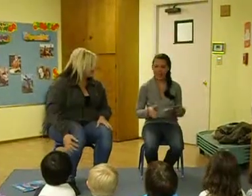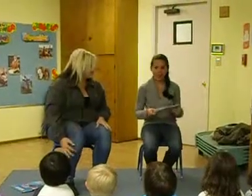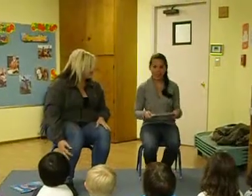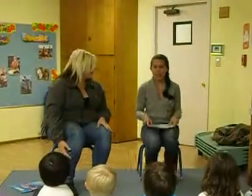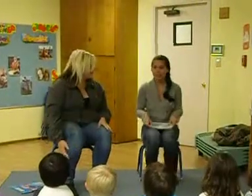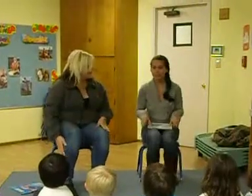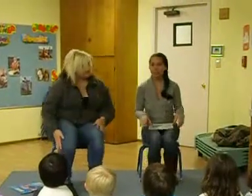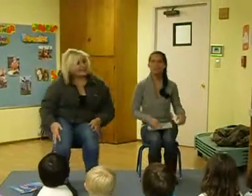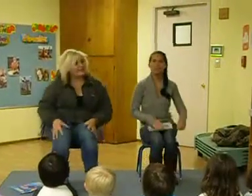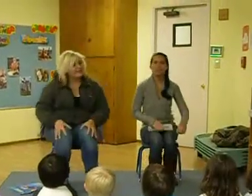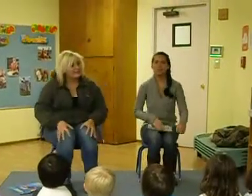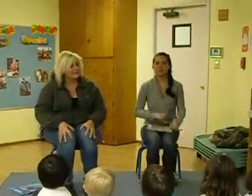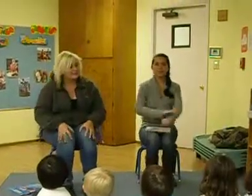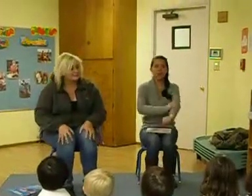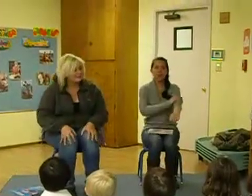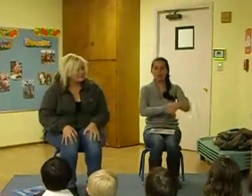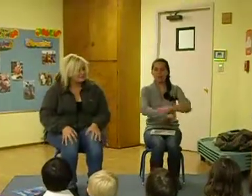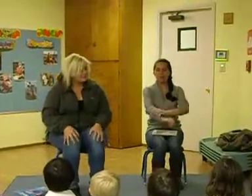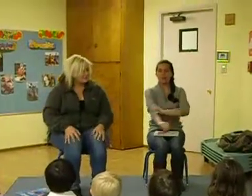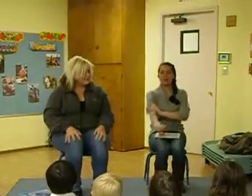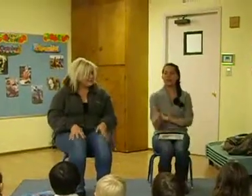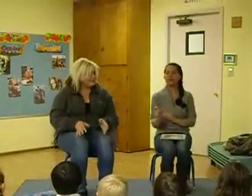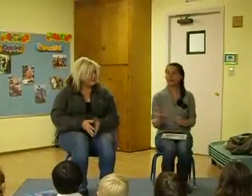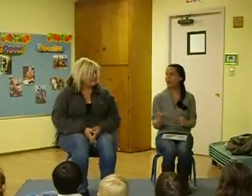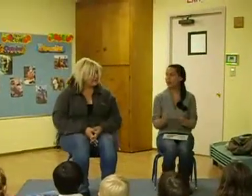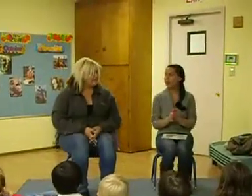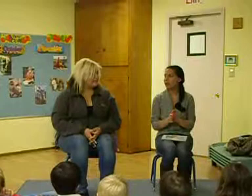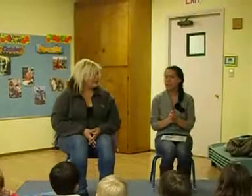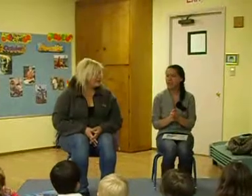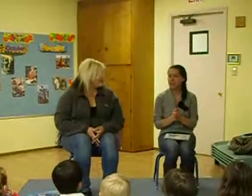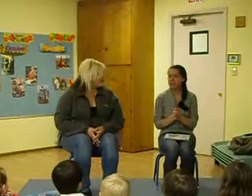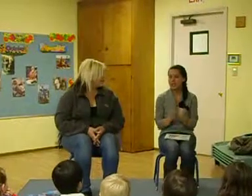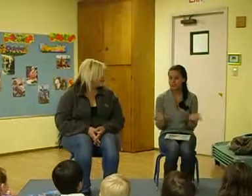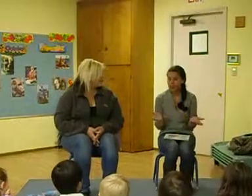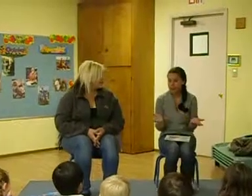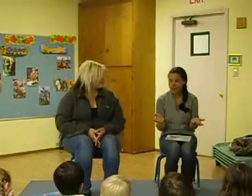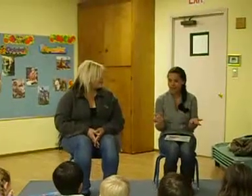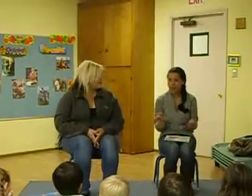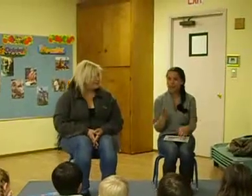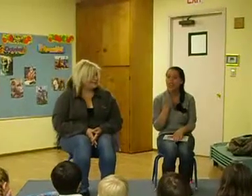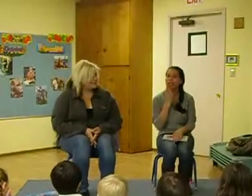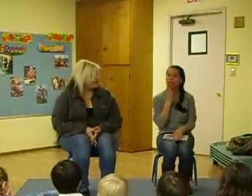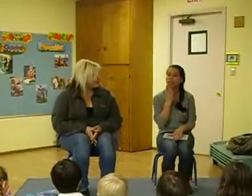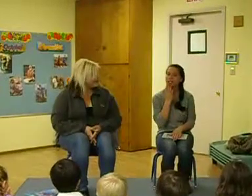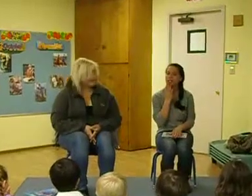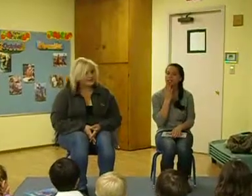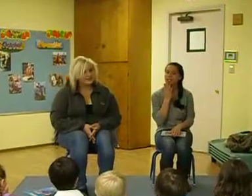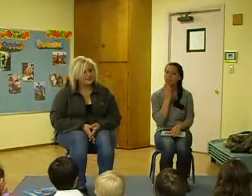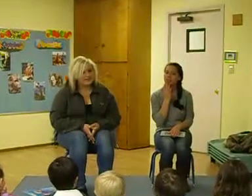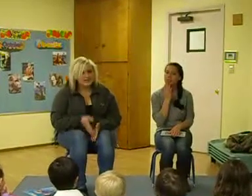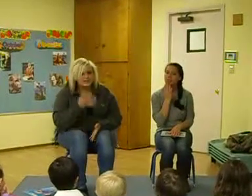Yeah. Okay. So the first sign is color. Can you guys do